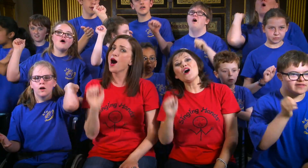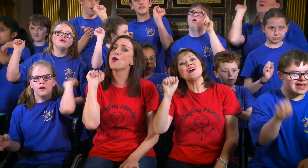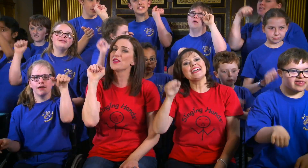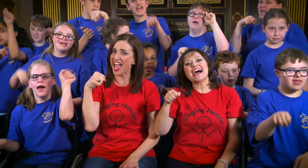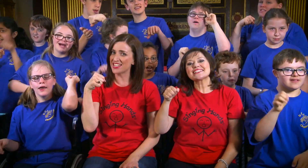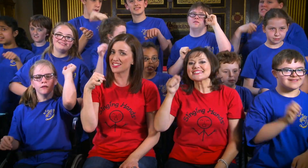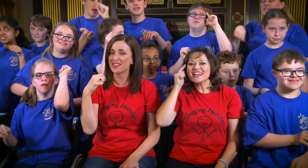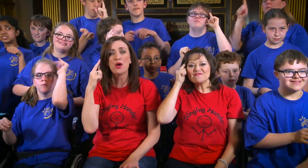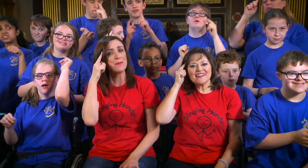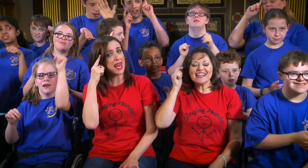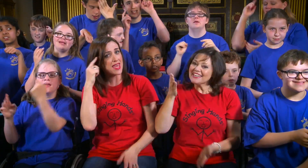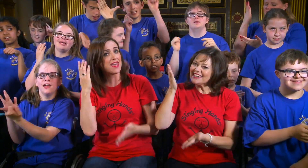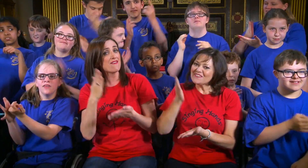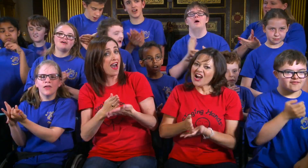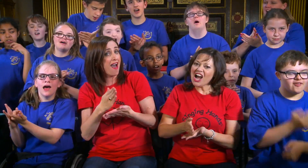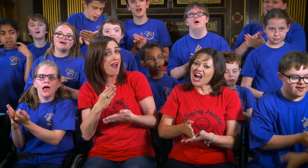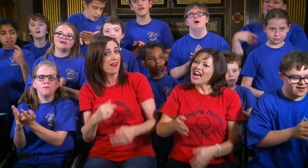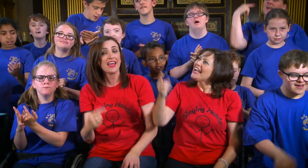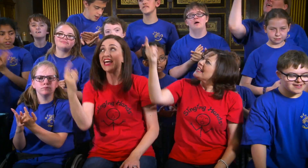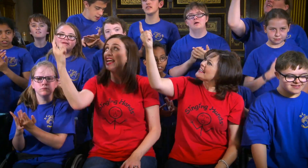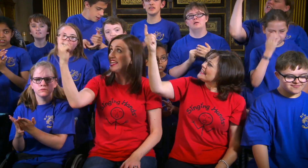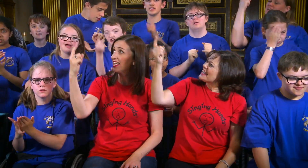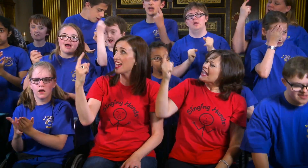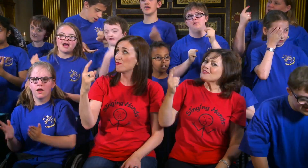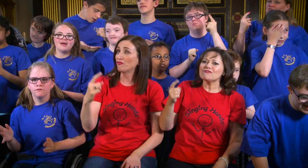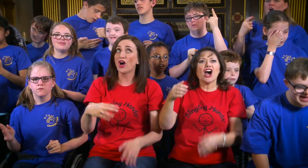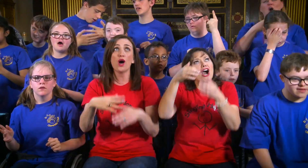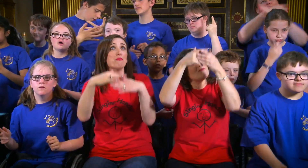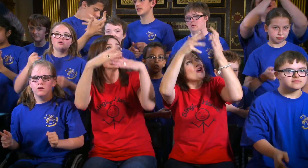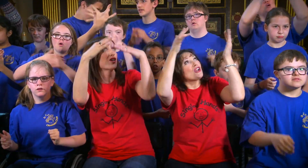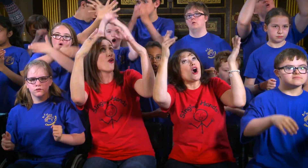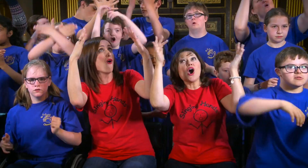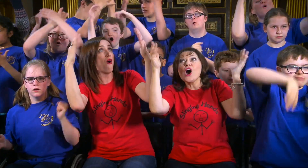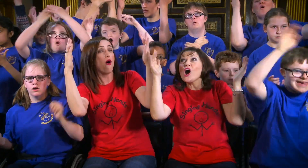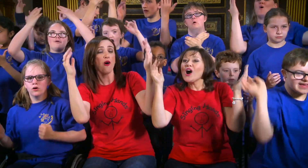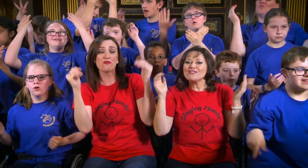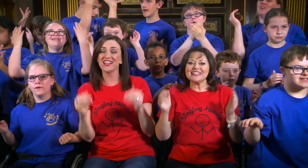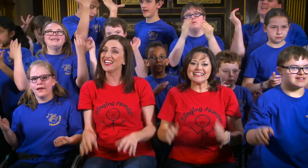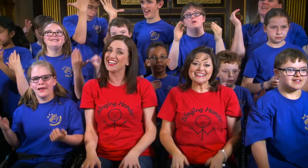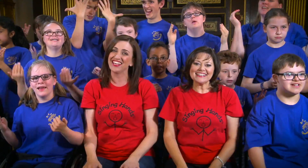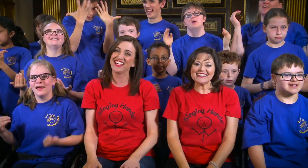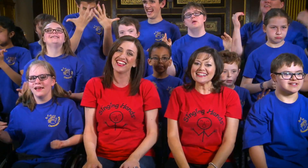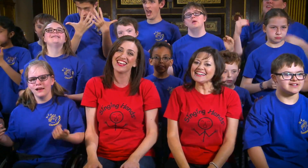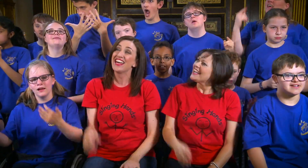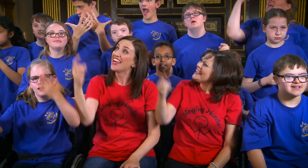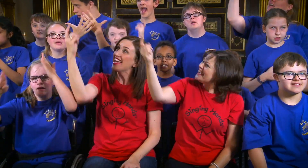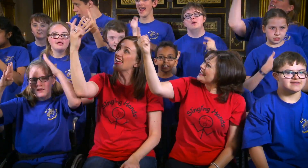Oh yes, believer. He came from the glory. He